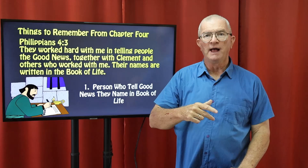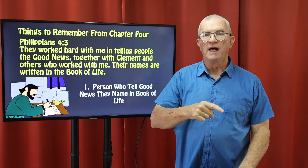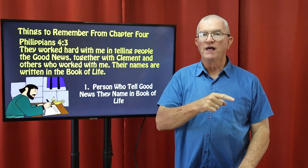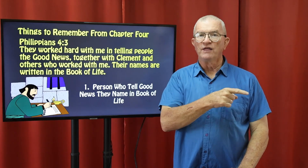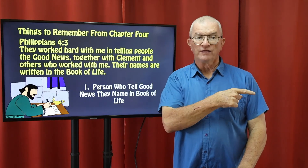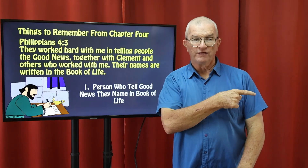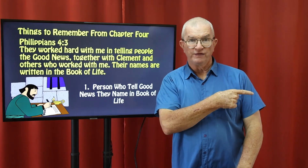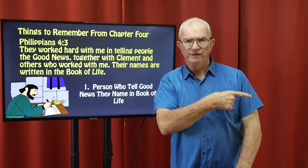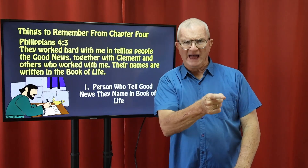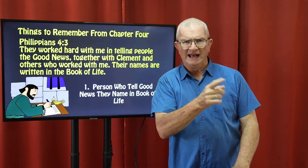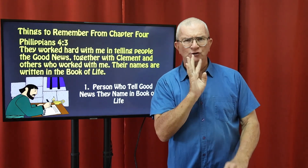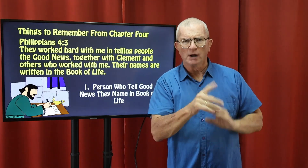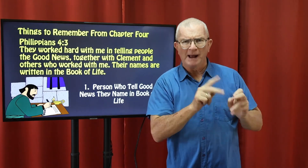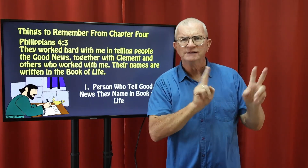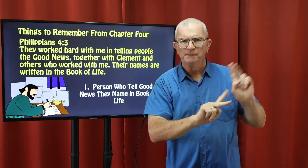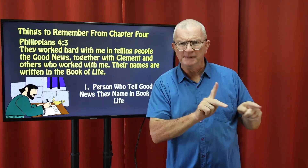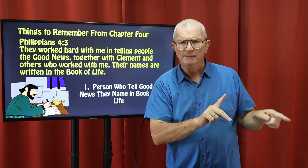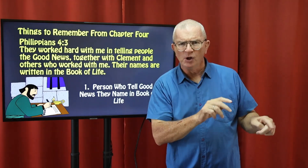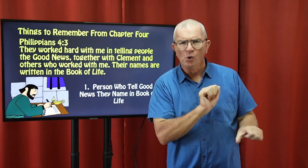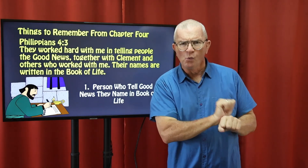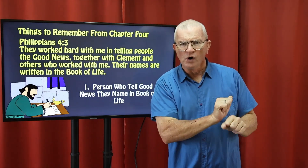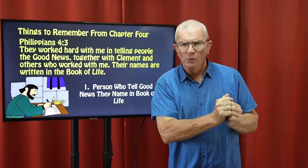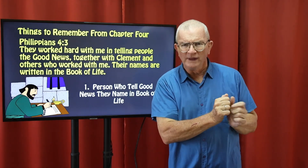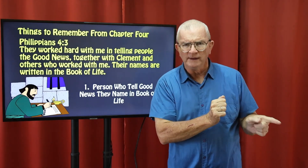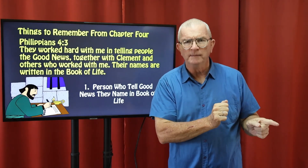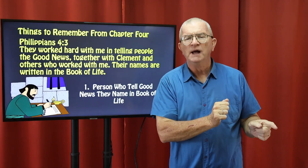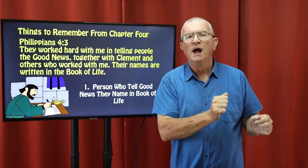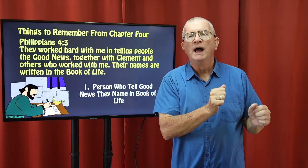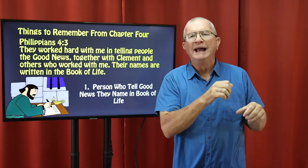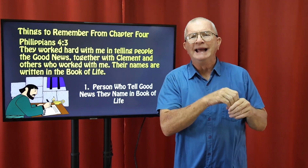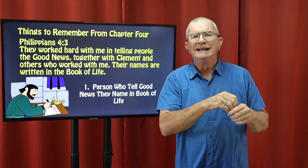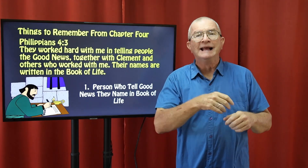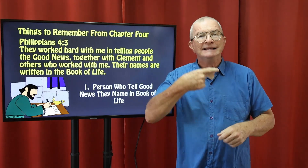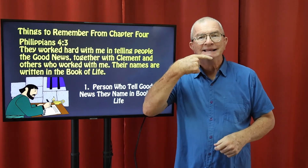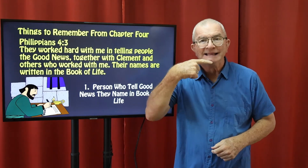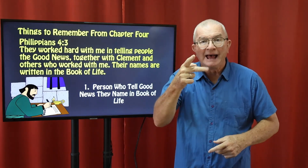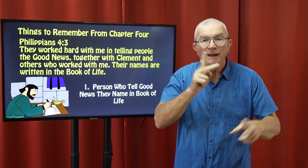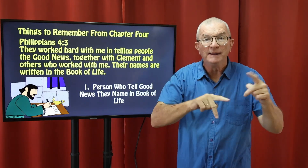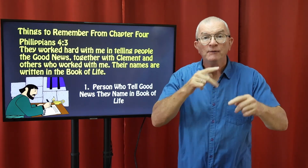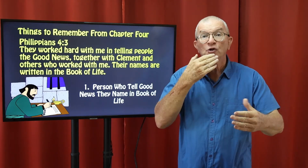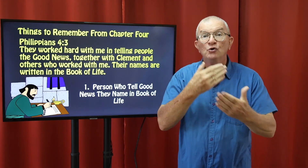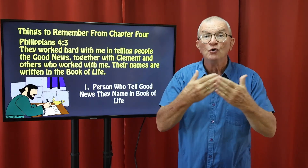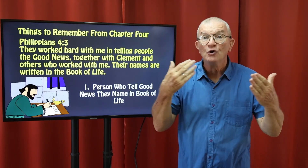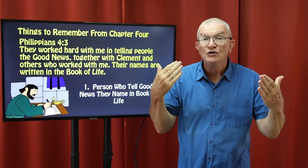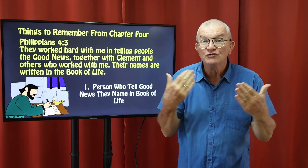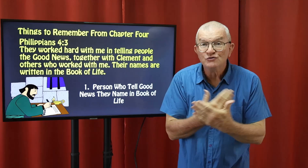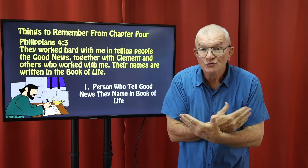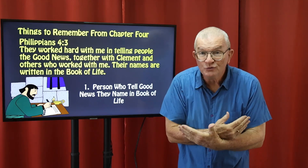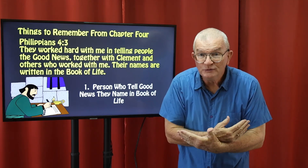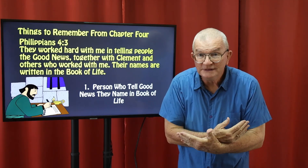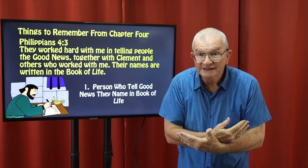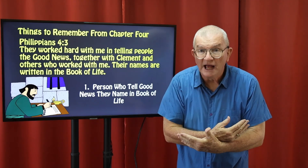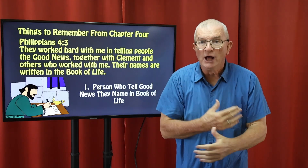The letter Philippians chapter 4 and verse 3 says, "They worked hard with me in telling the good